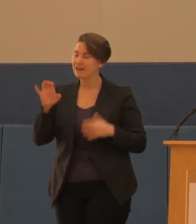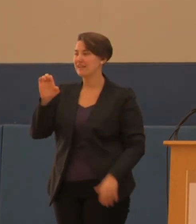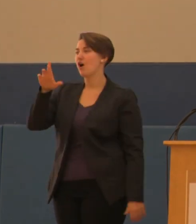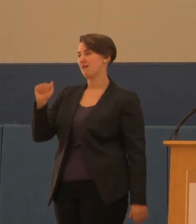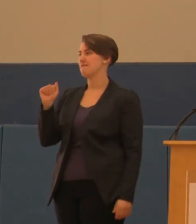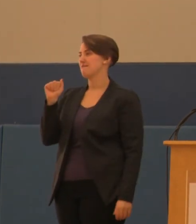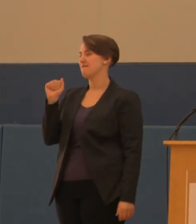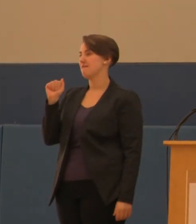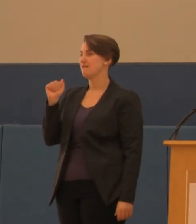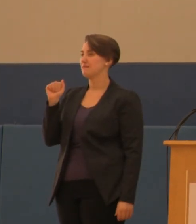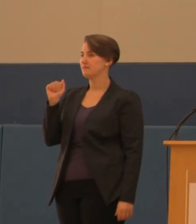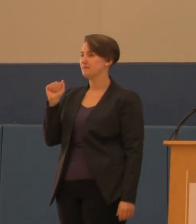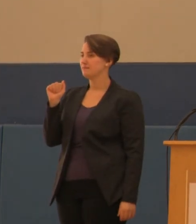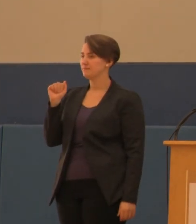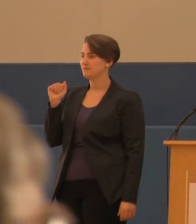Amendment."